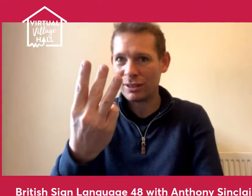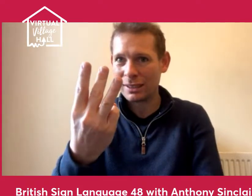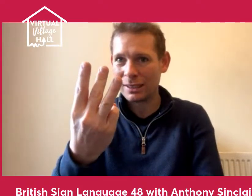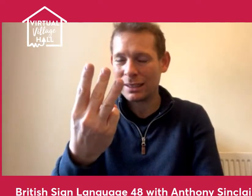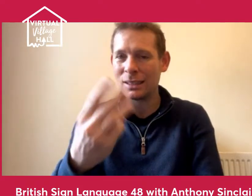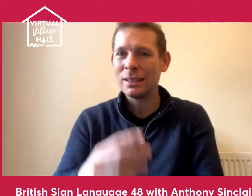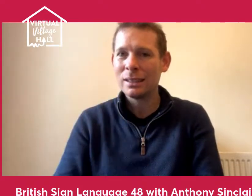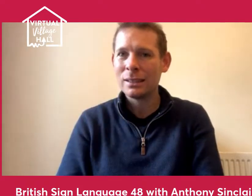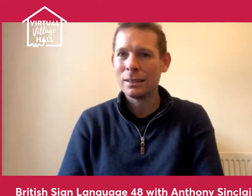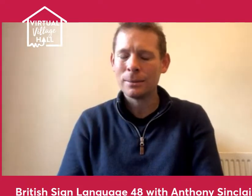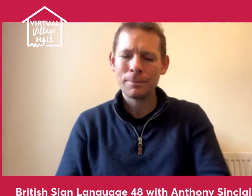3:15.